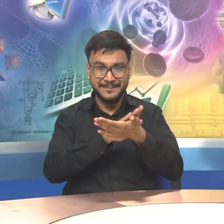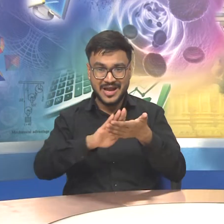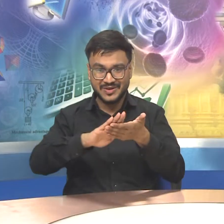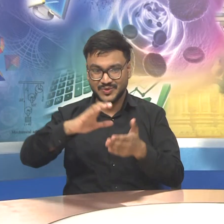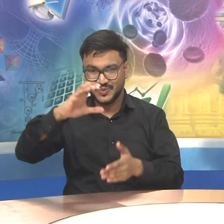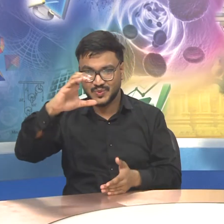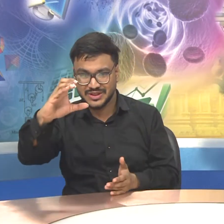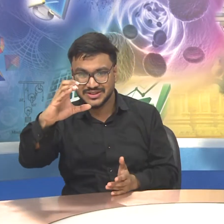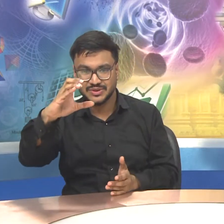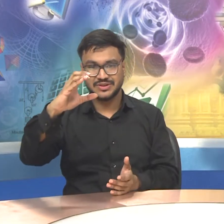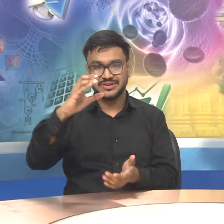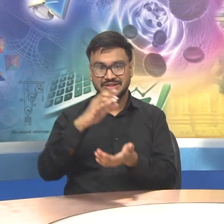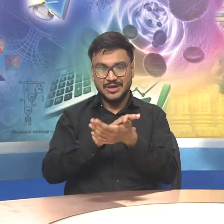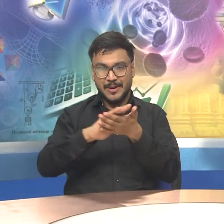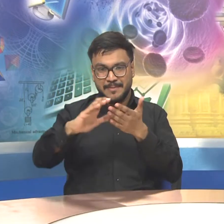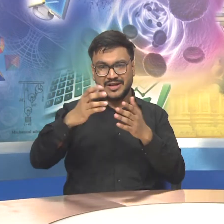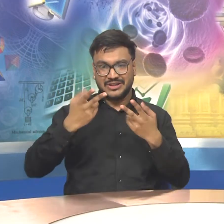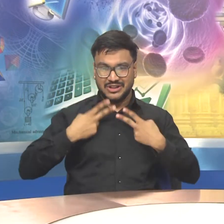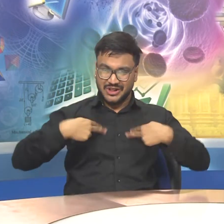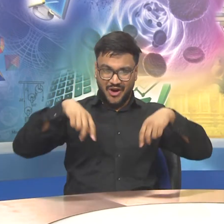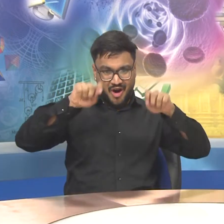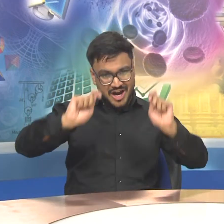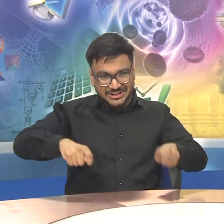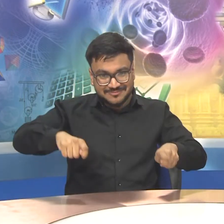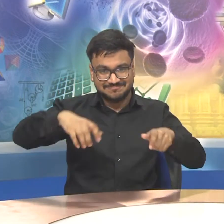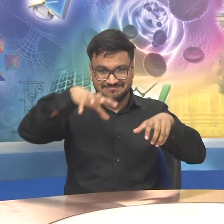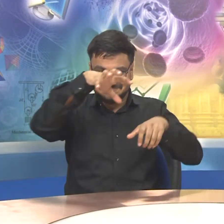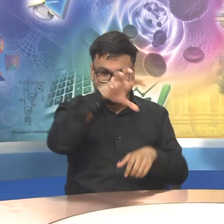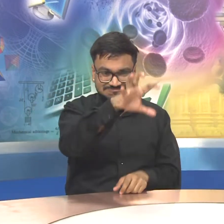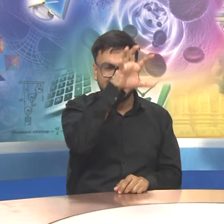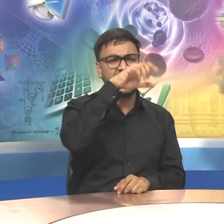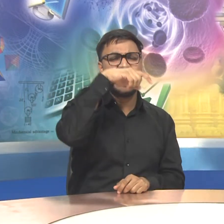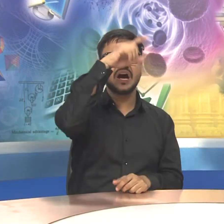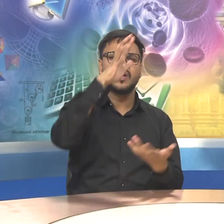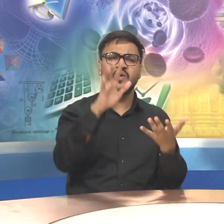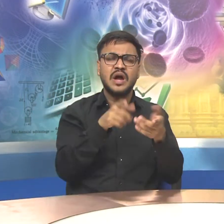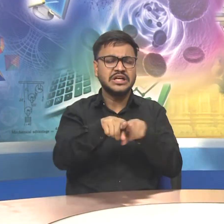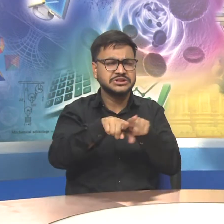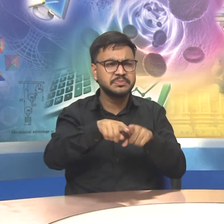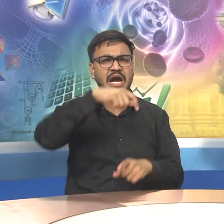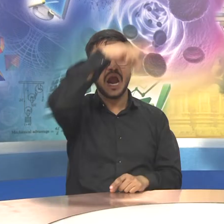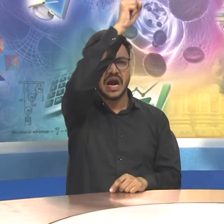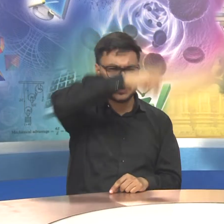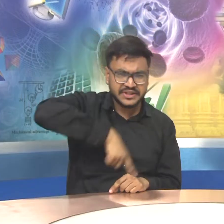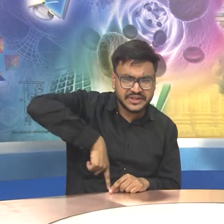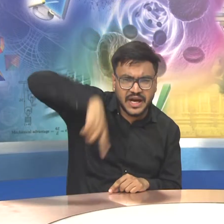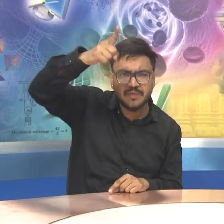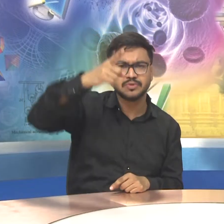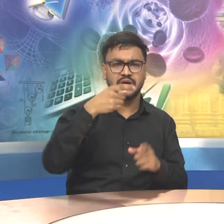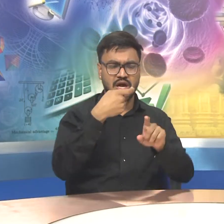single integrated judicial system with high courts at the state level.